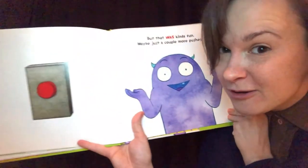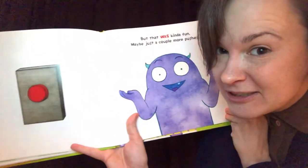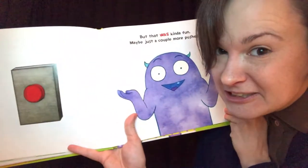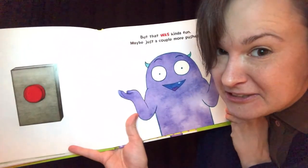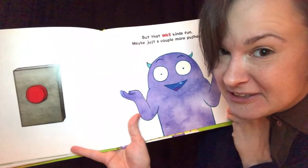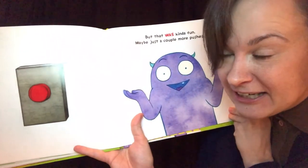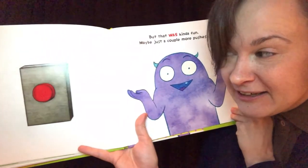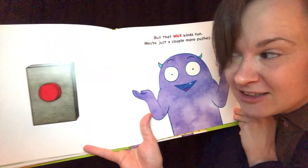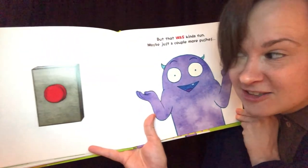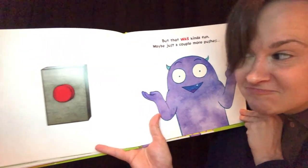What do you think?